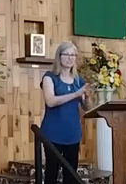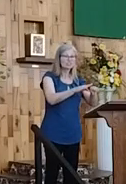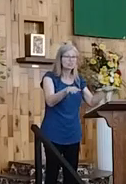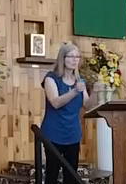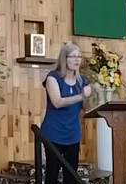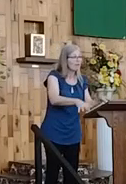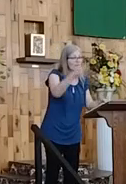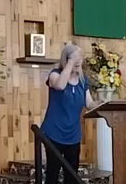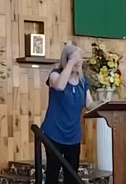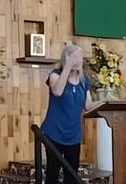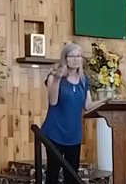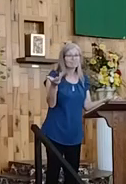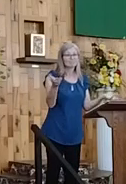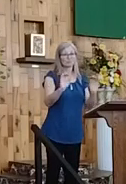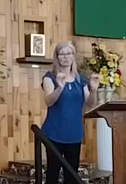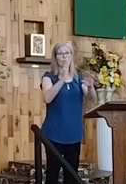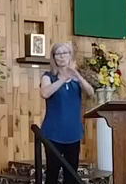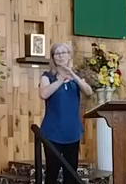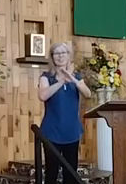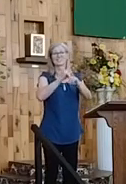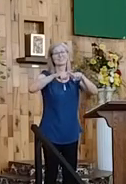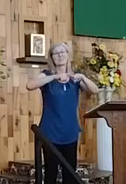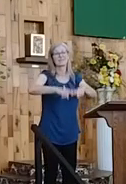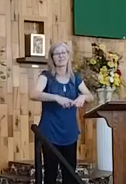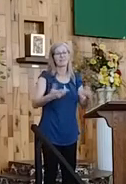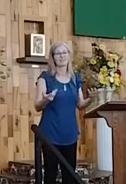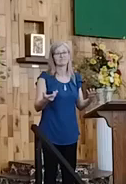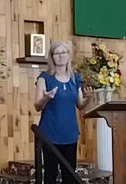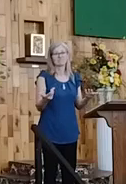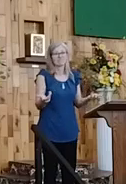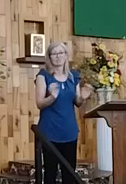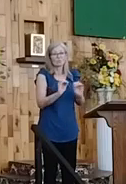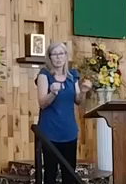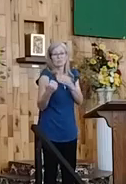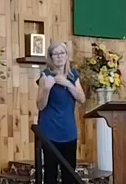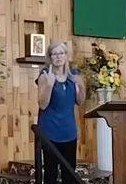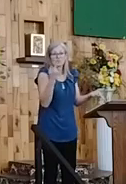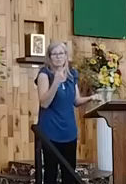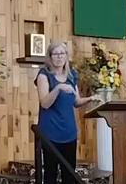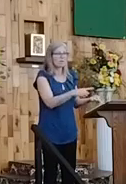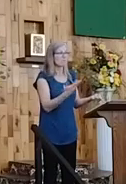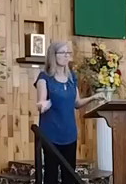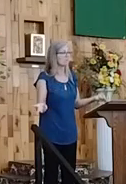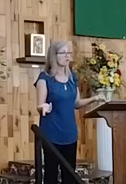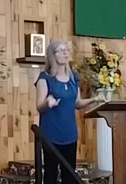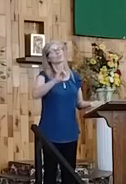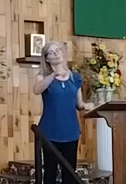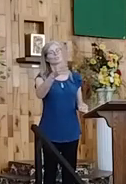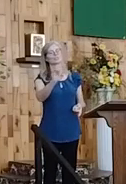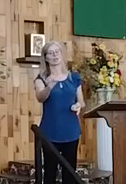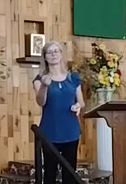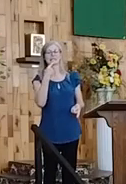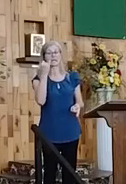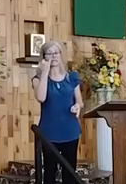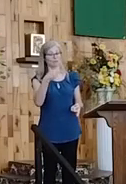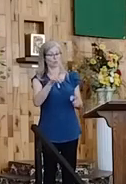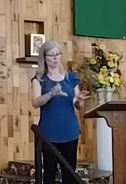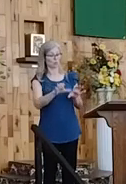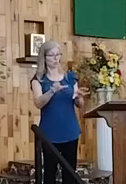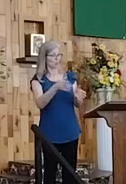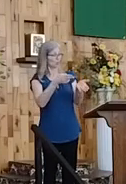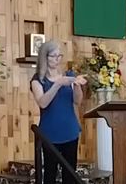no protection that they can count on. So James is saying, if you're going to do the word of truth, you